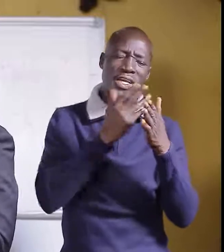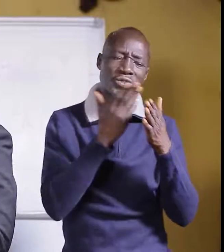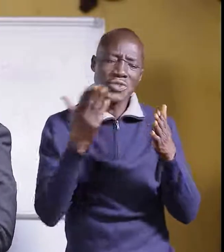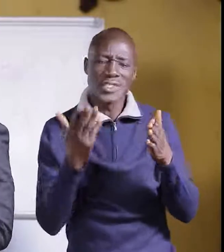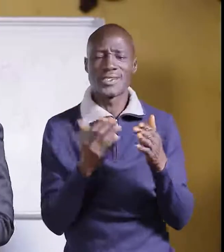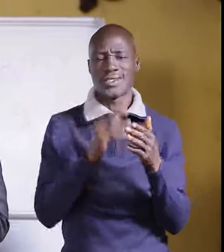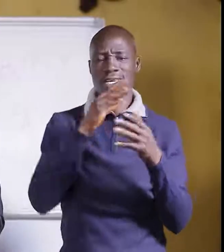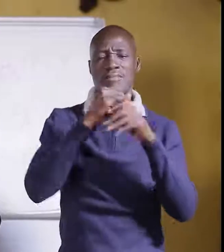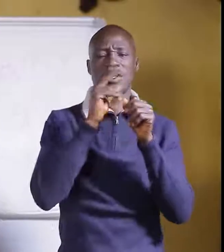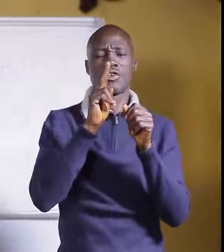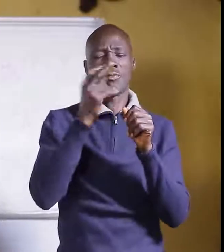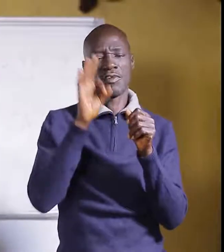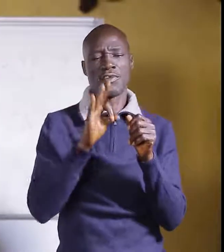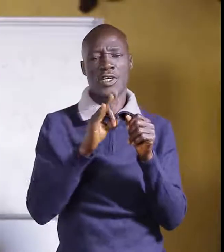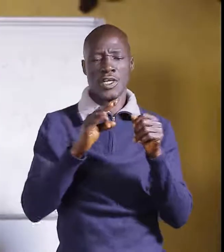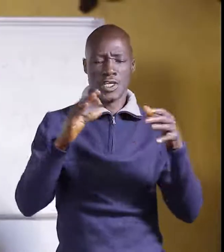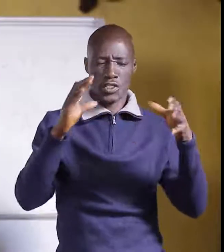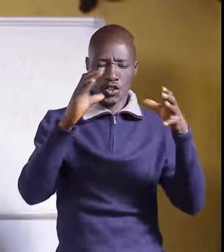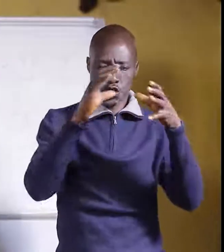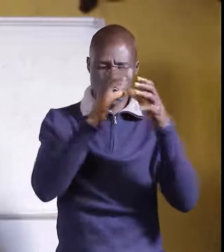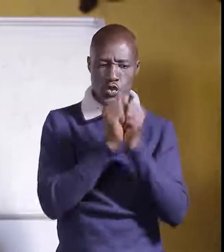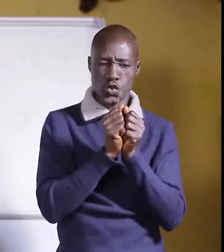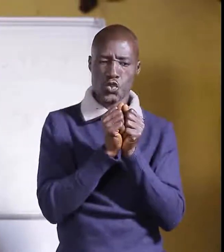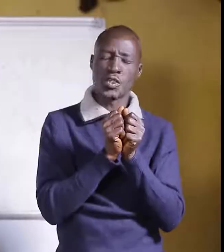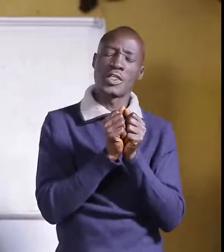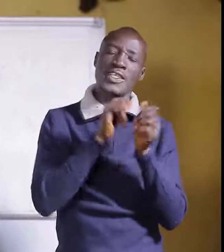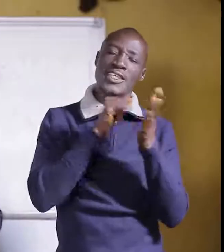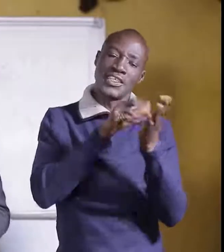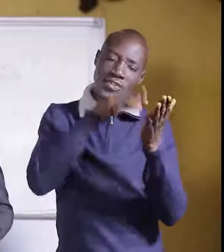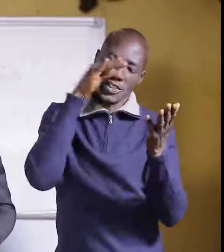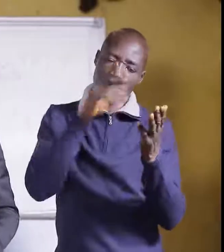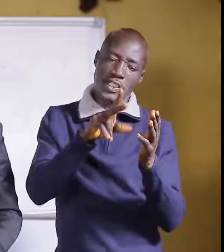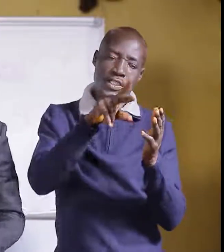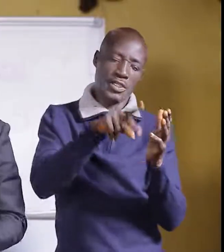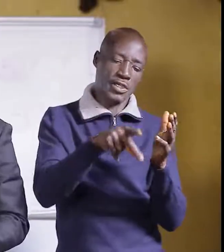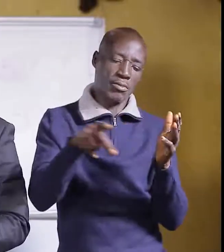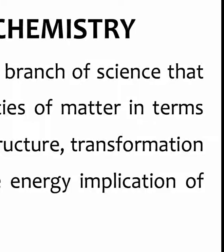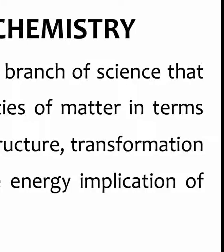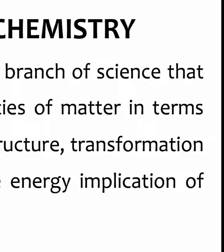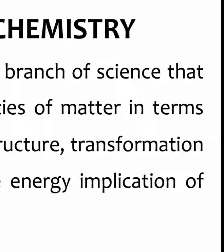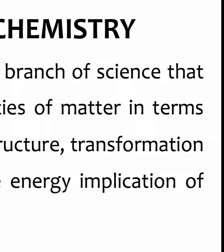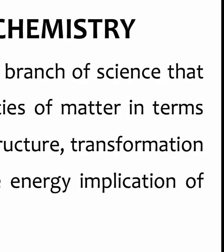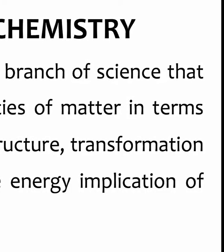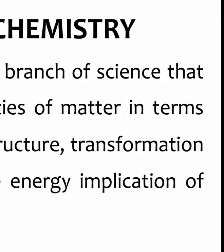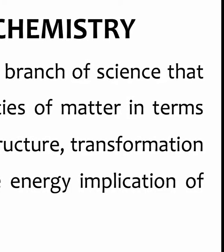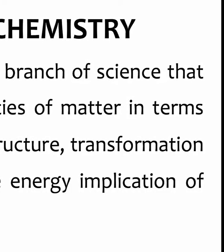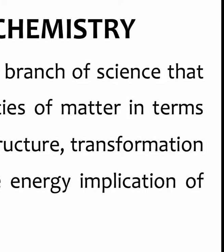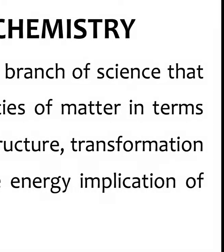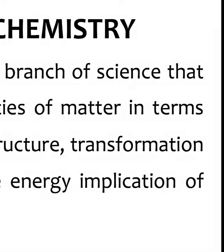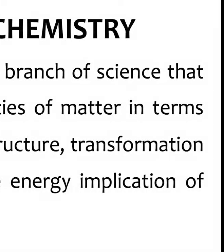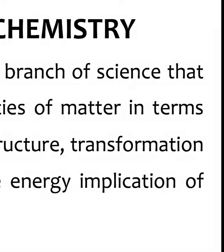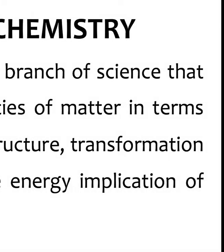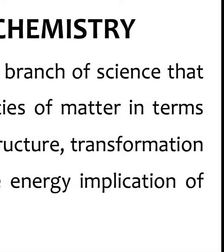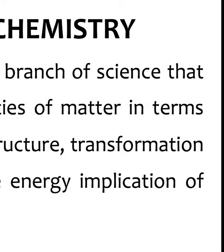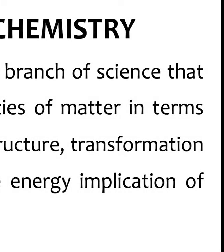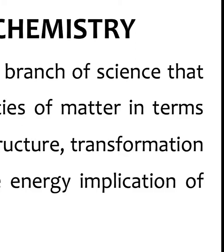composition is. So chemistry tries to study the properties of matter in terms of composition. Also, it tries to study the